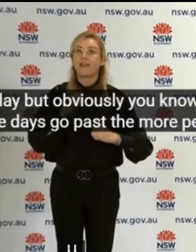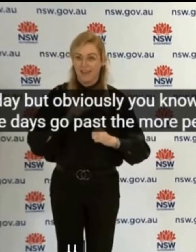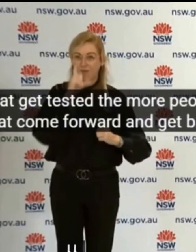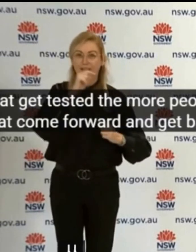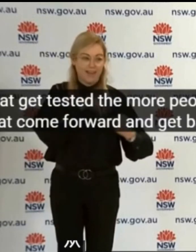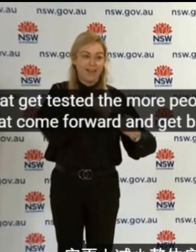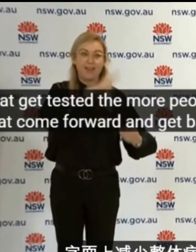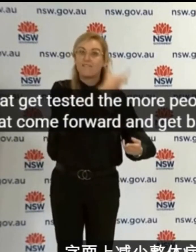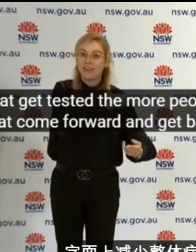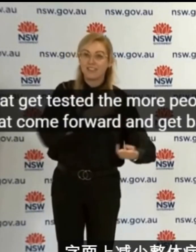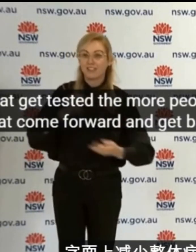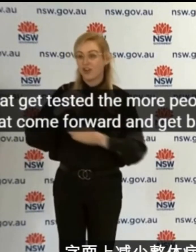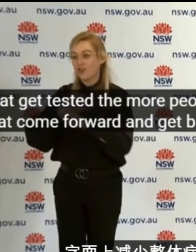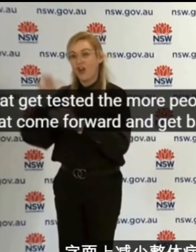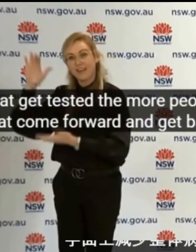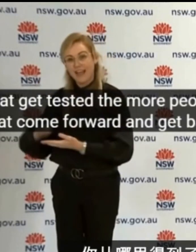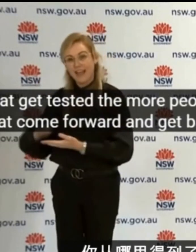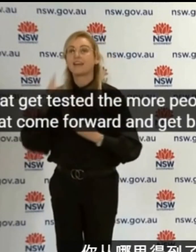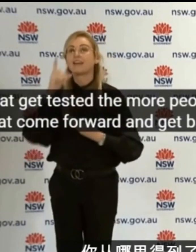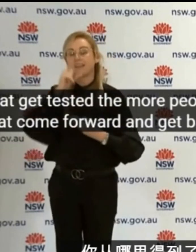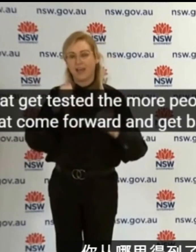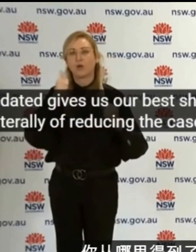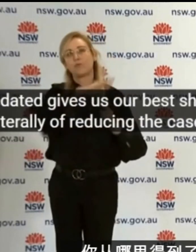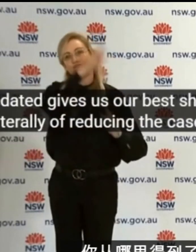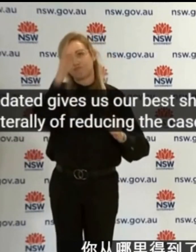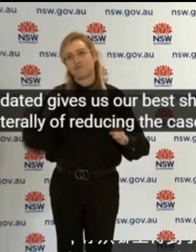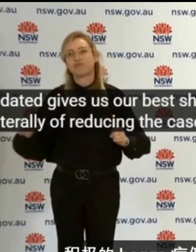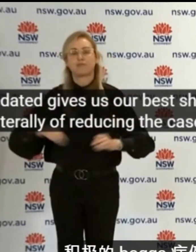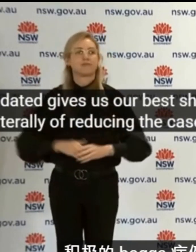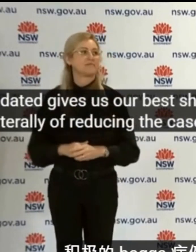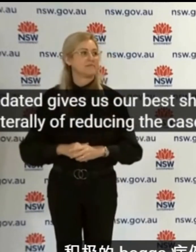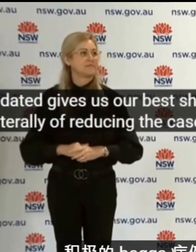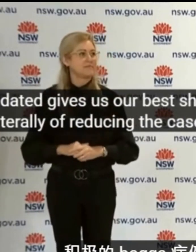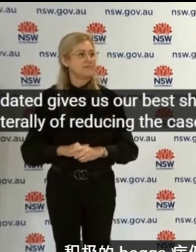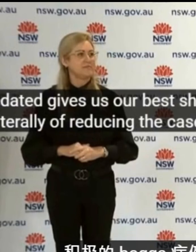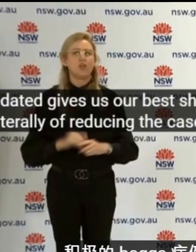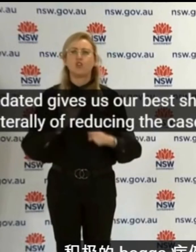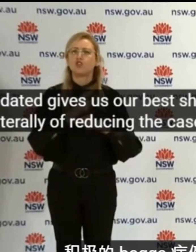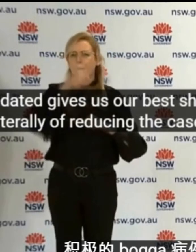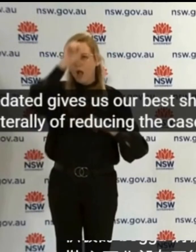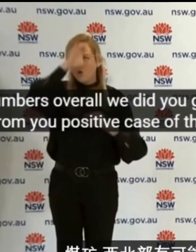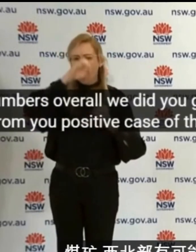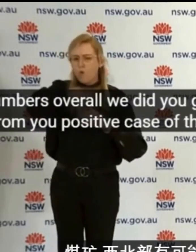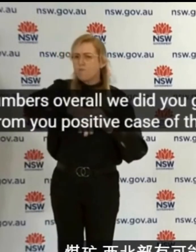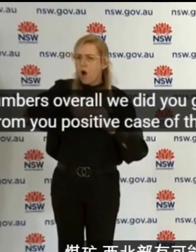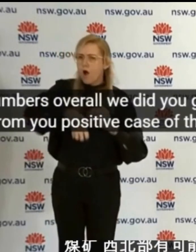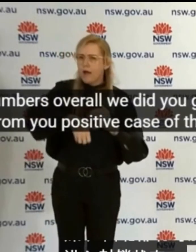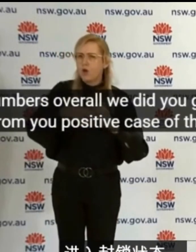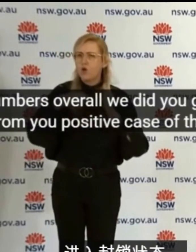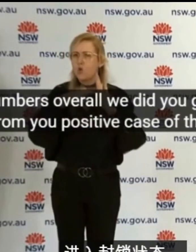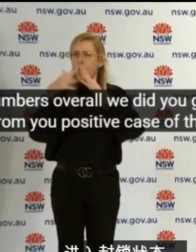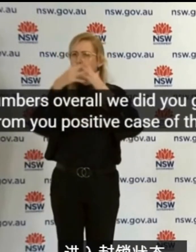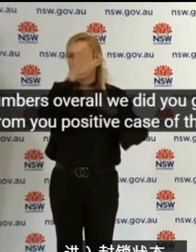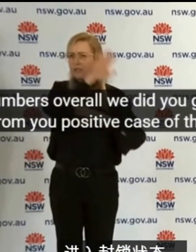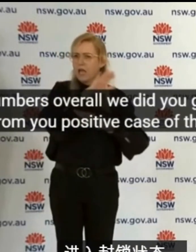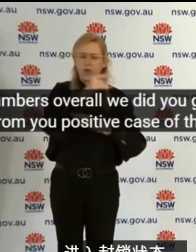case numbers overall. Where did you get? Premier had a positive case at the Boggabri coal mine. Any chance the northwest could go into lockdown?